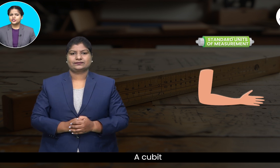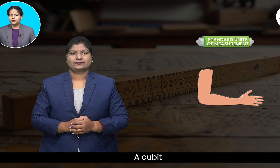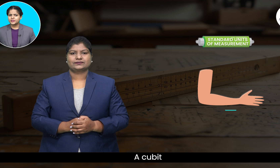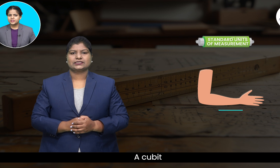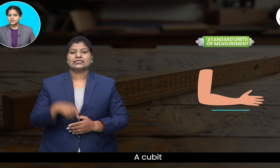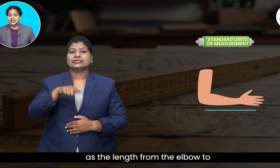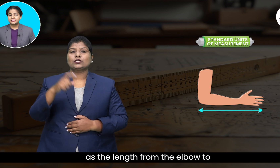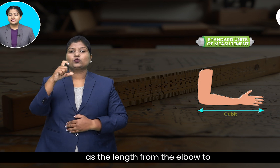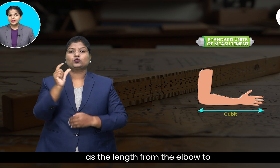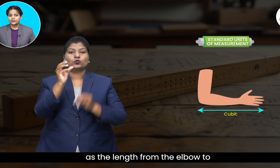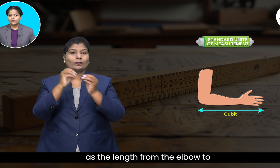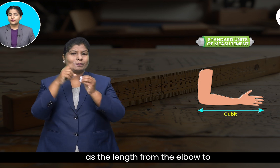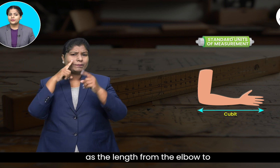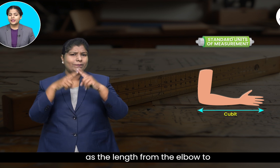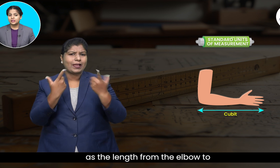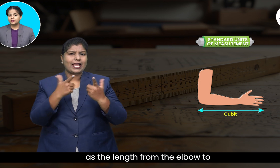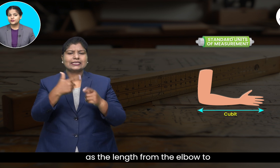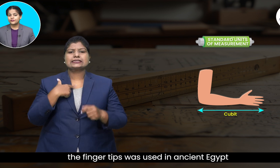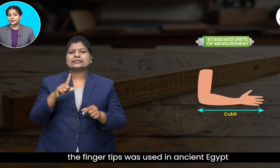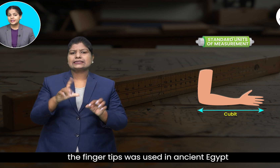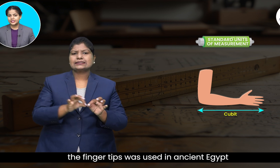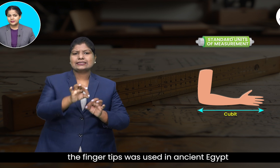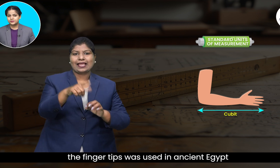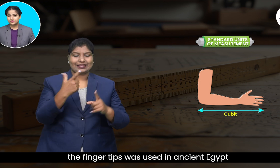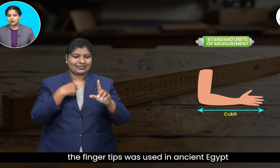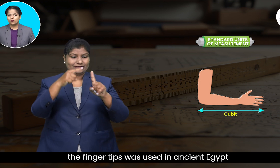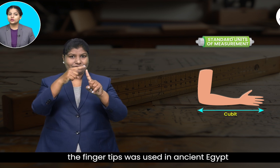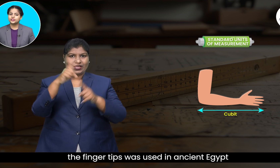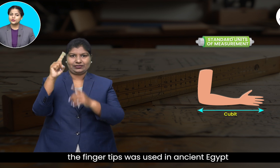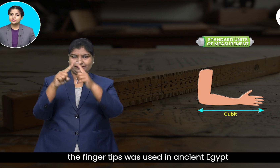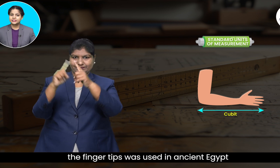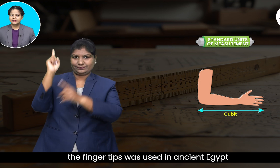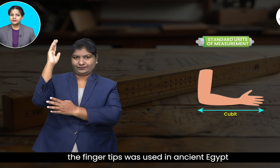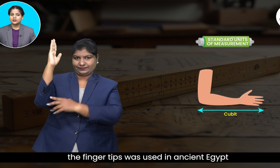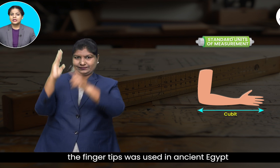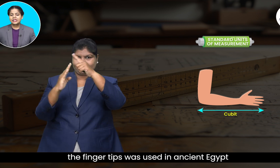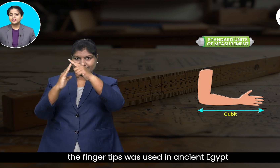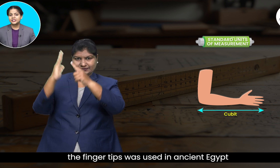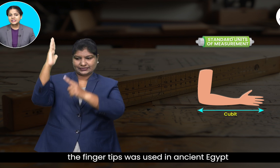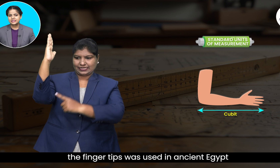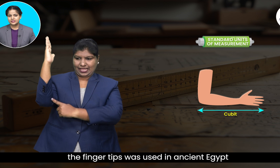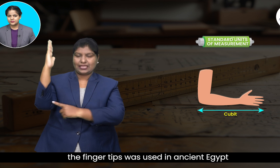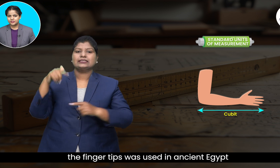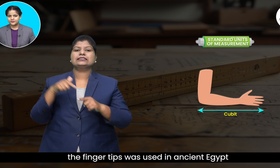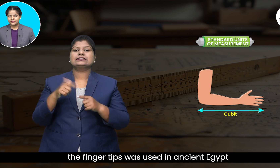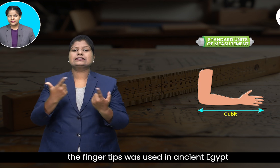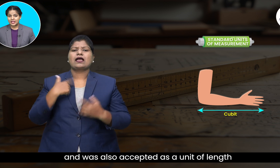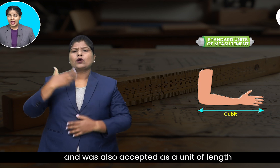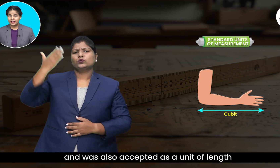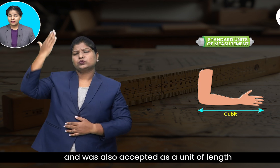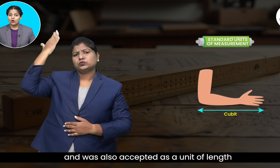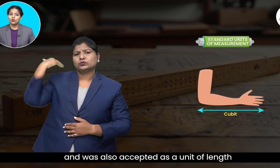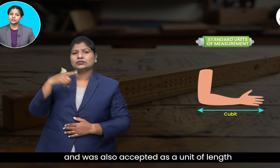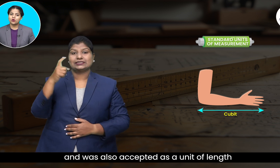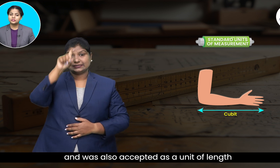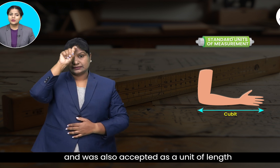A cubit, as the length from the elbow to the fingertips, was used in ancient Egypt